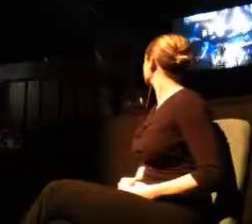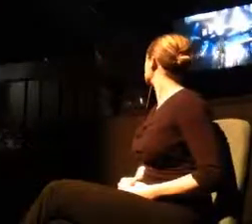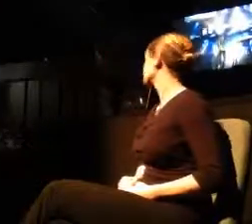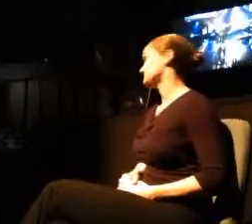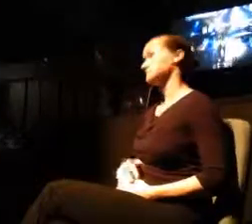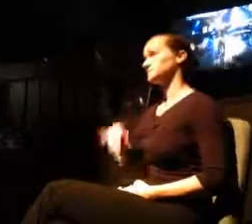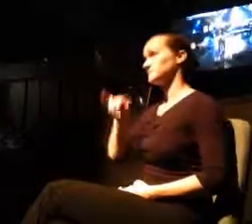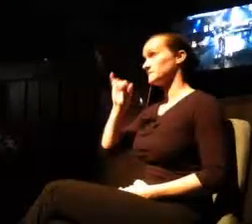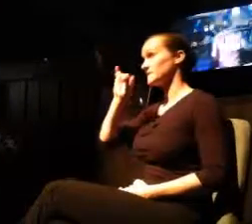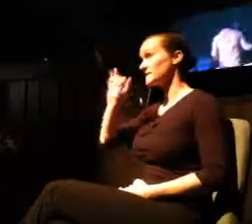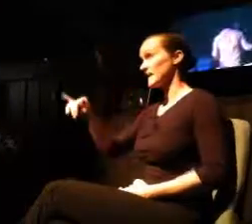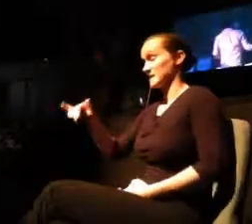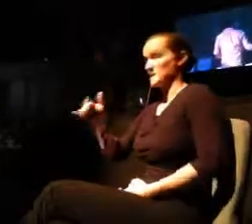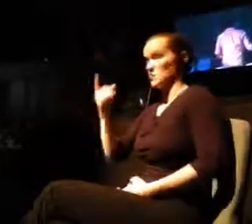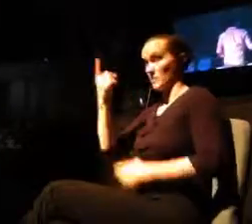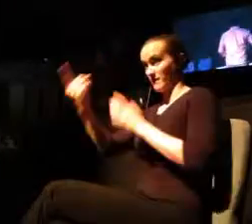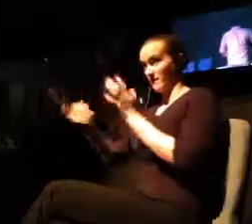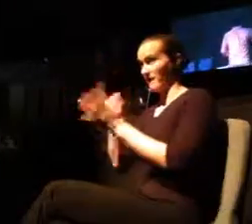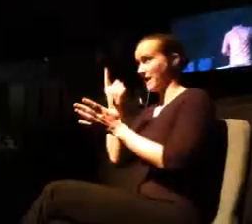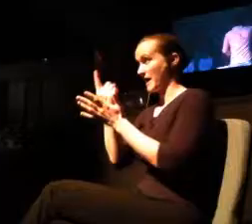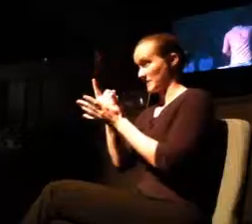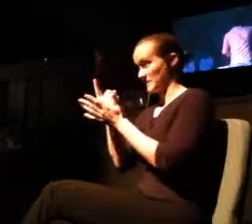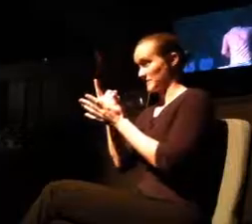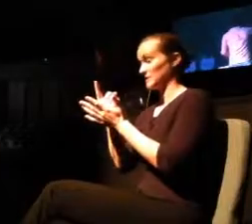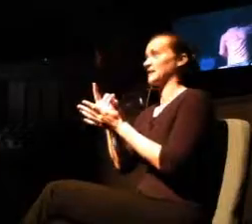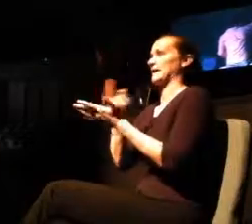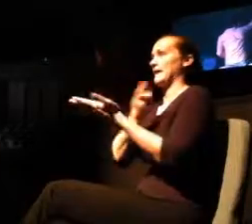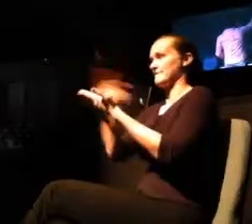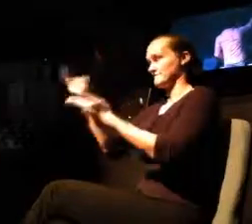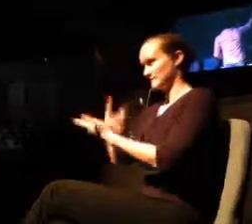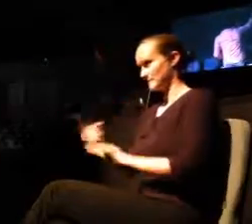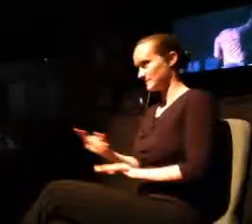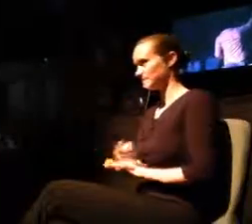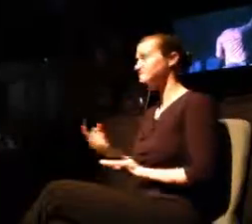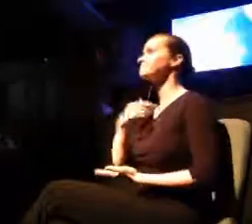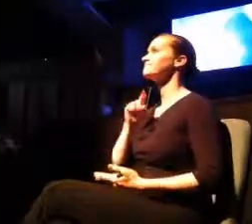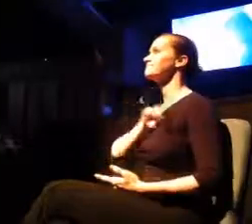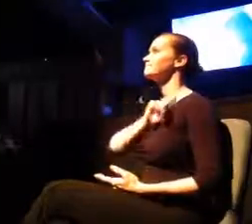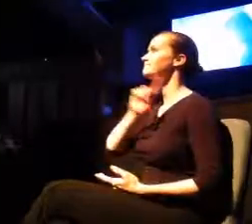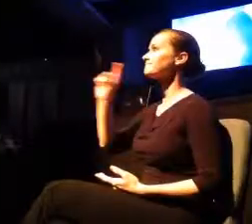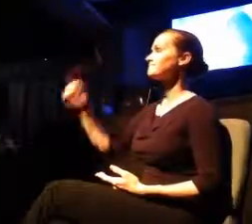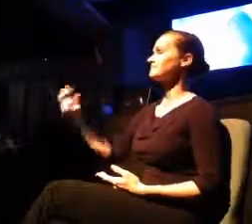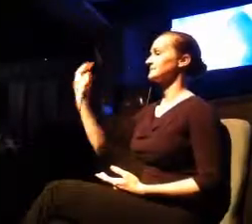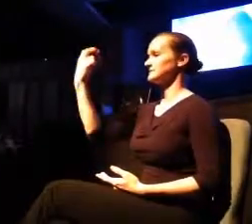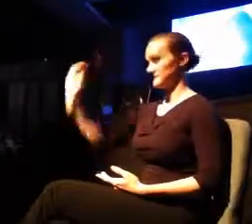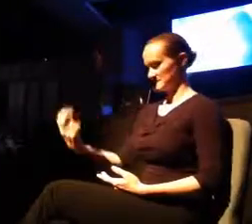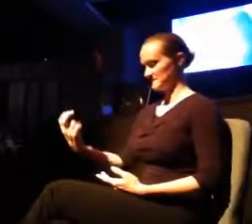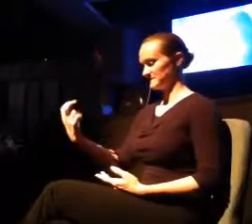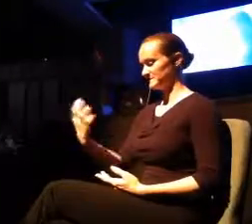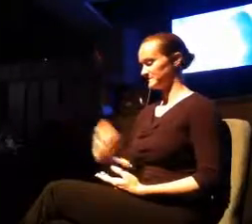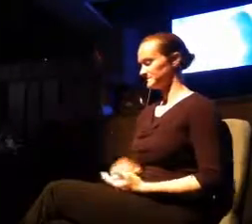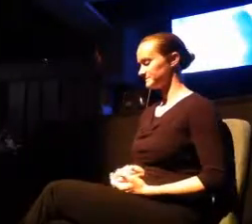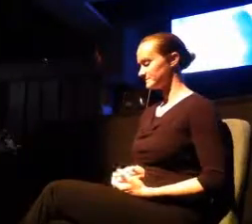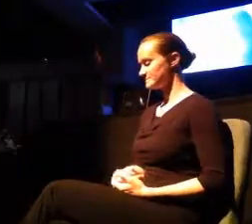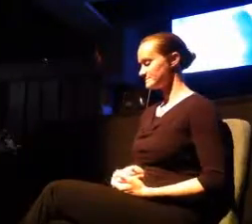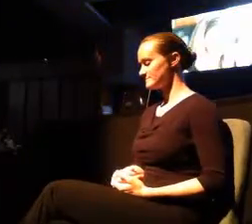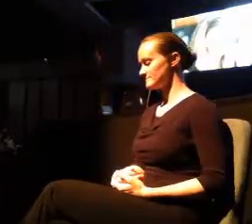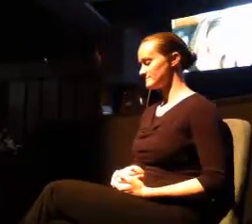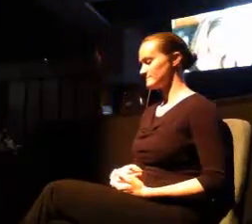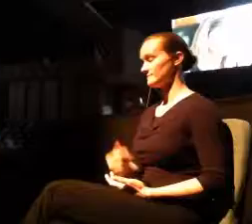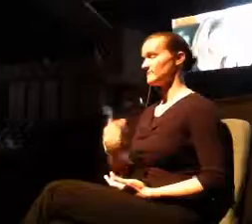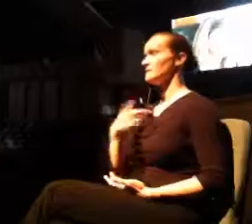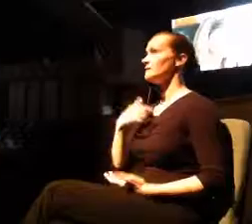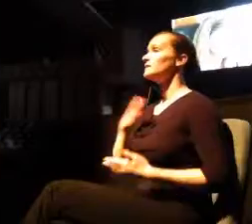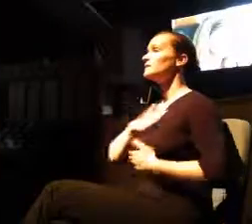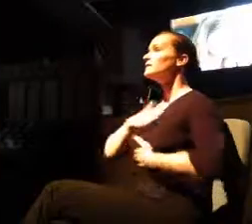that was my 1 hour each week that I could go in there, sit down in the seat, just take a